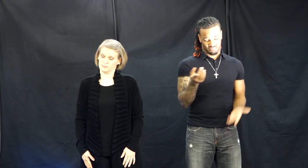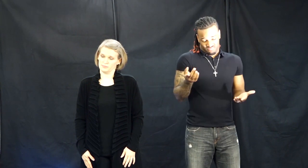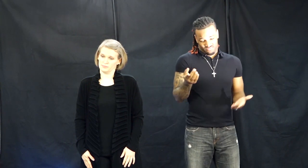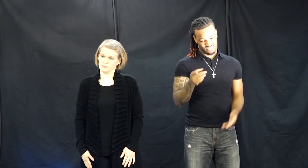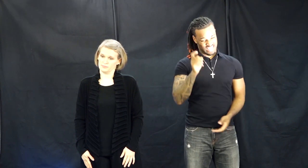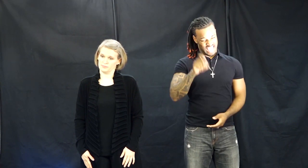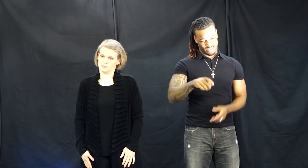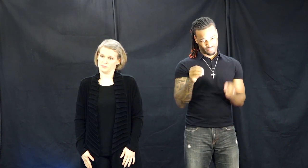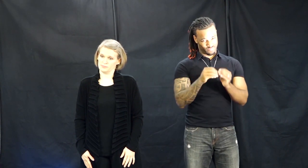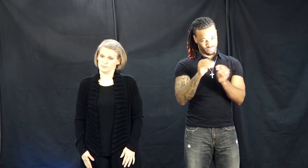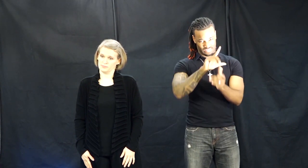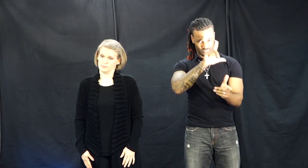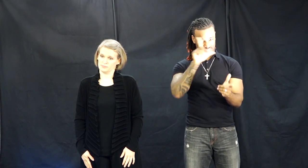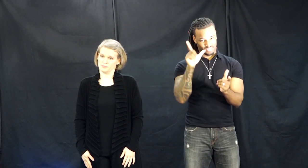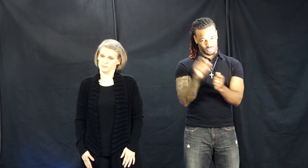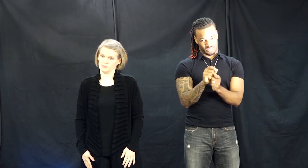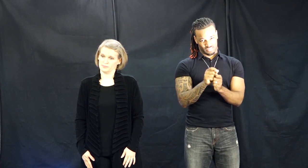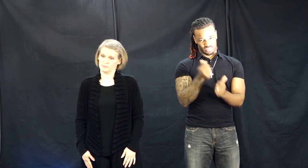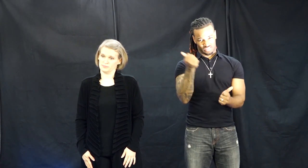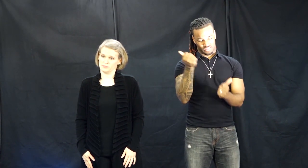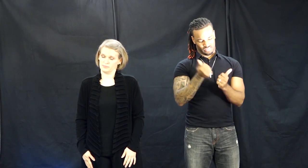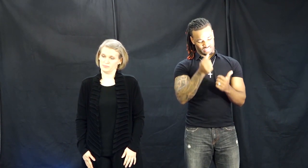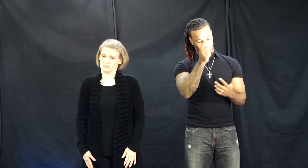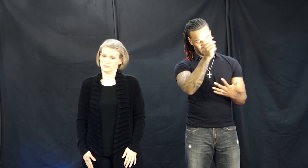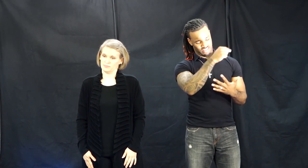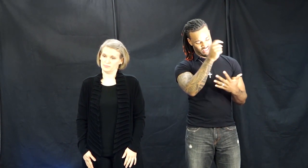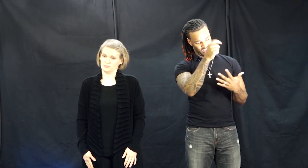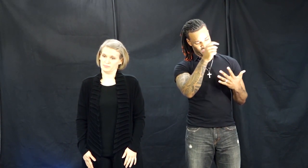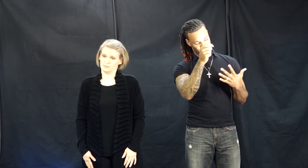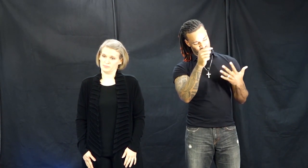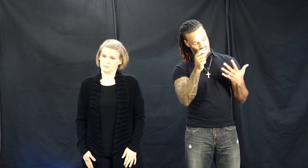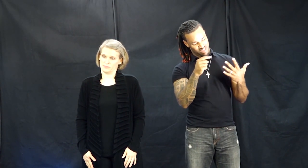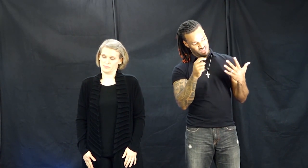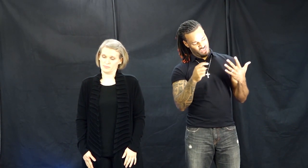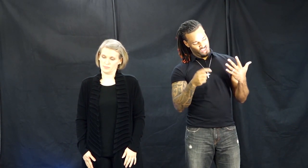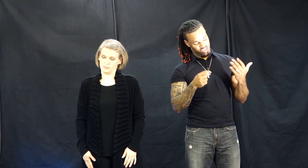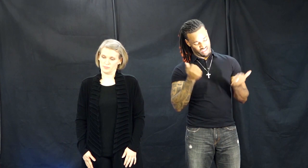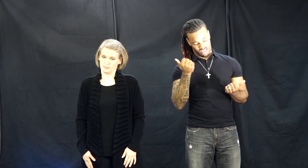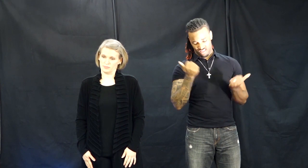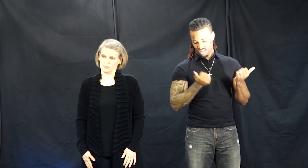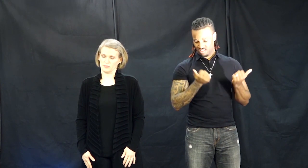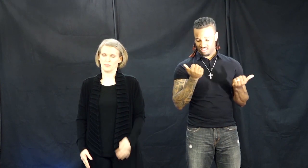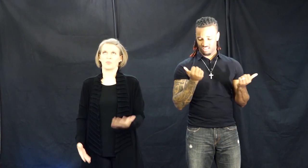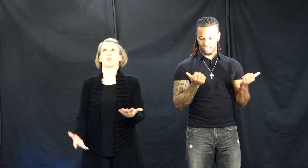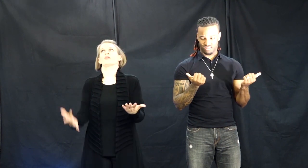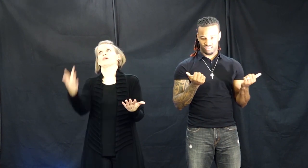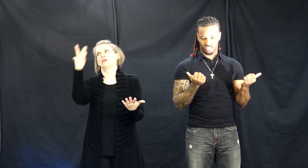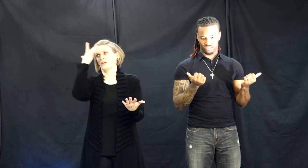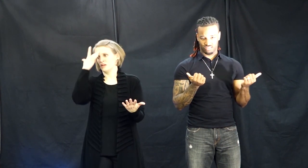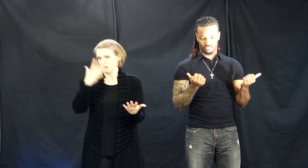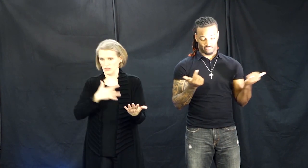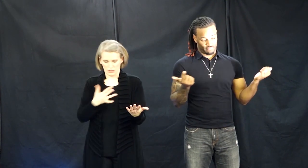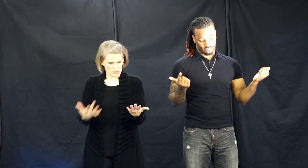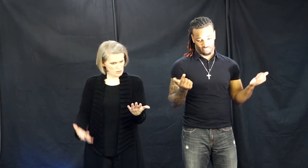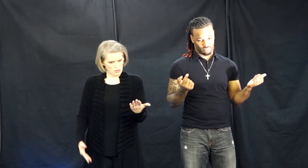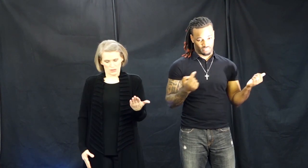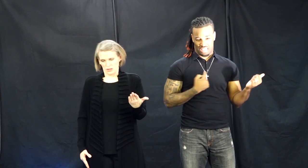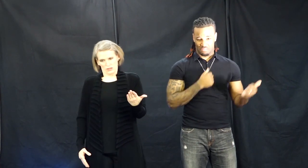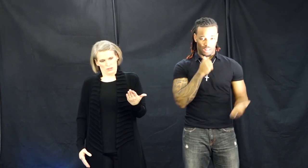you would need to cite a more specific grievance. Here's an itemized list of 30 years of disagreements. Sweet Jesus. Hey, I have not